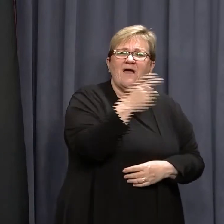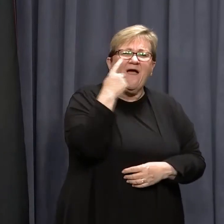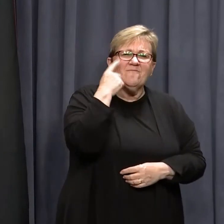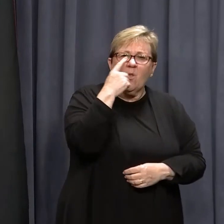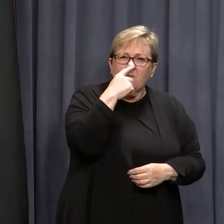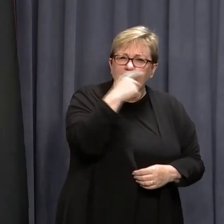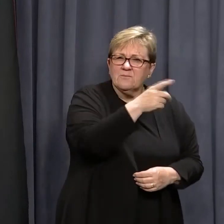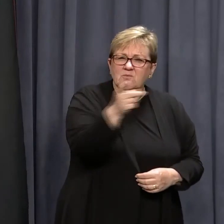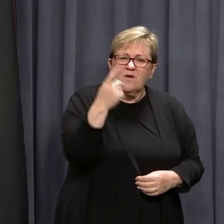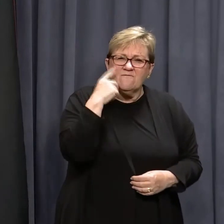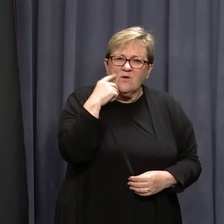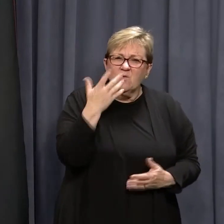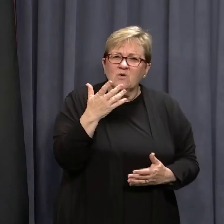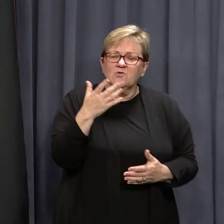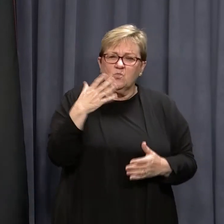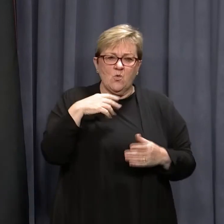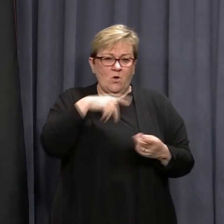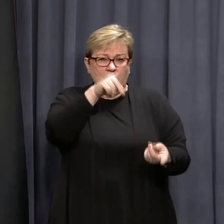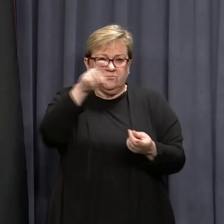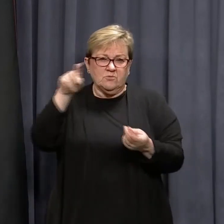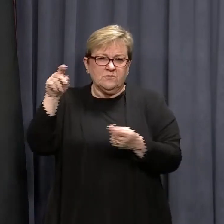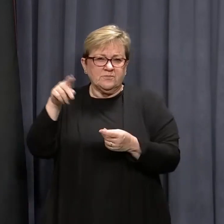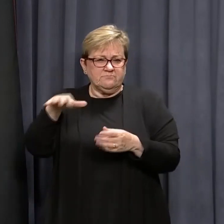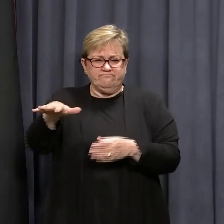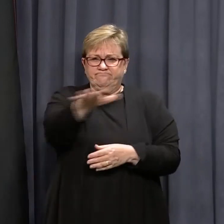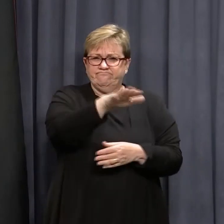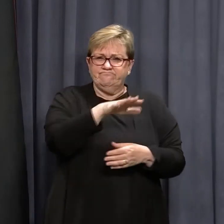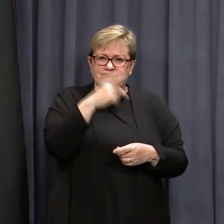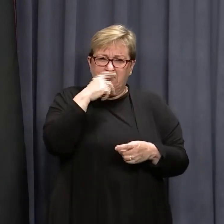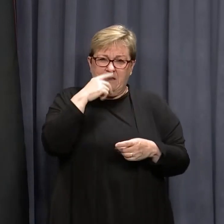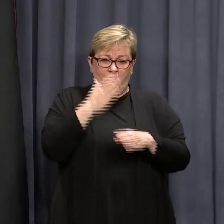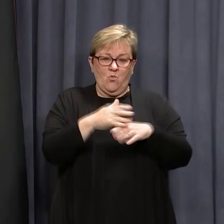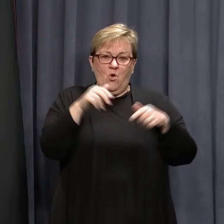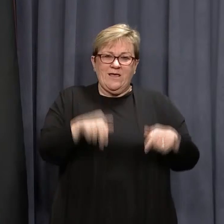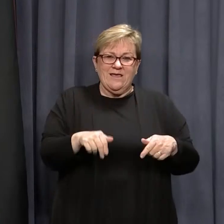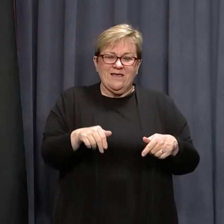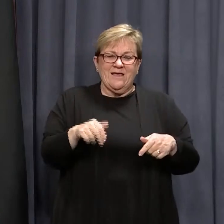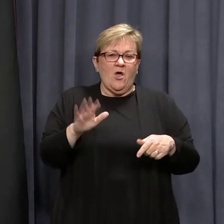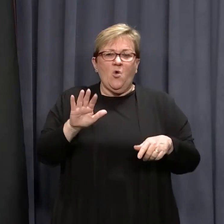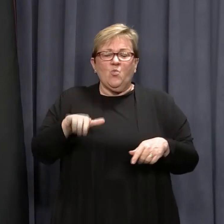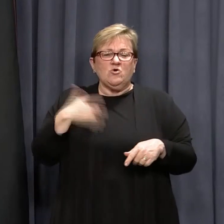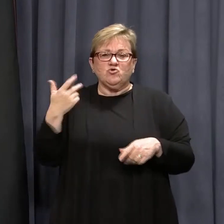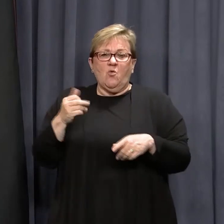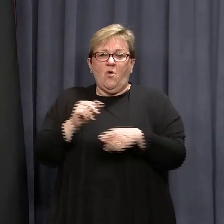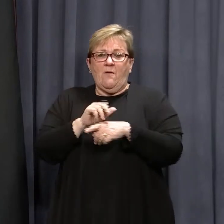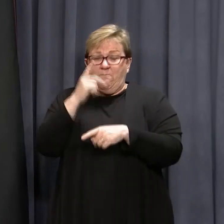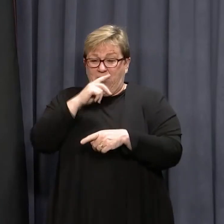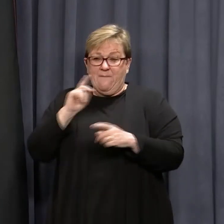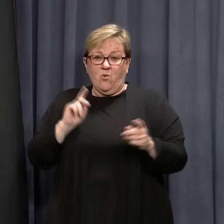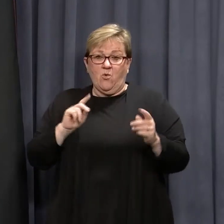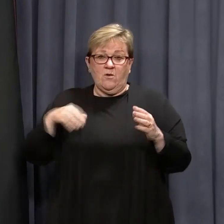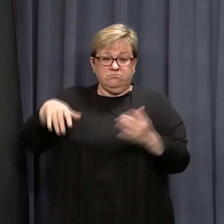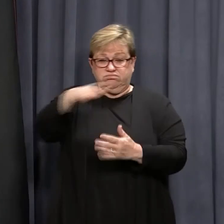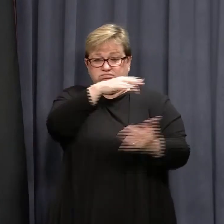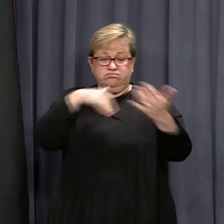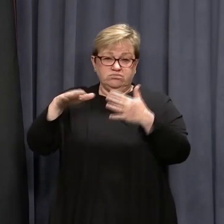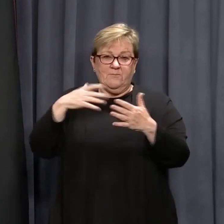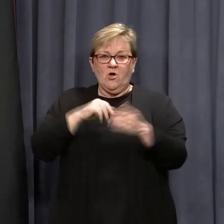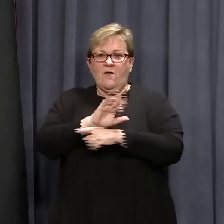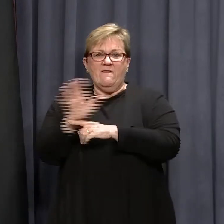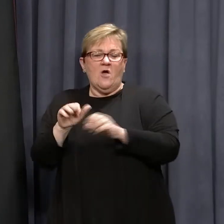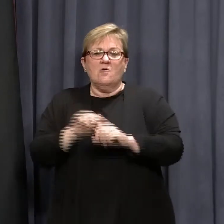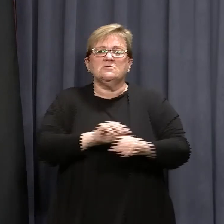supporting local employment as much as possible. The less the people move, the less the virus will move. That's really the premise on which we're coming